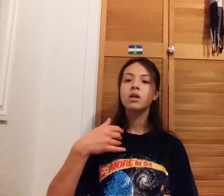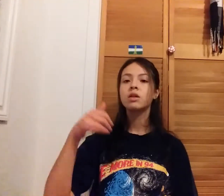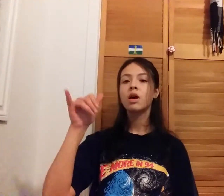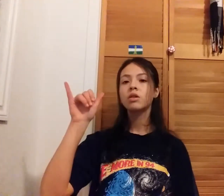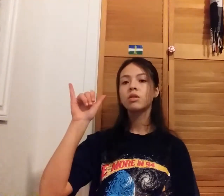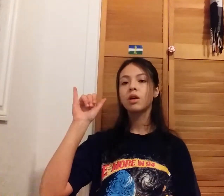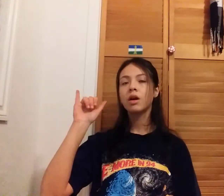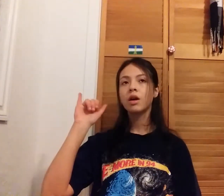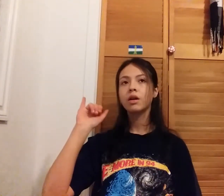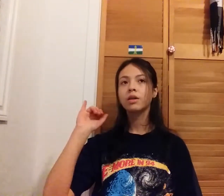yesterday. Yesterday,